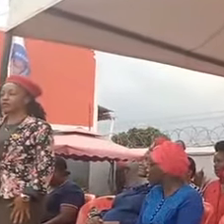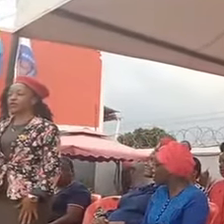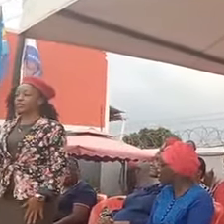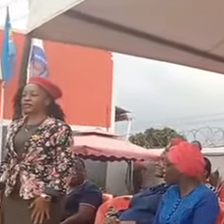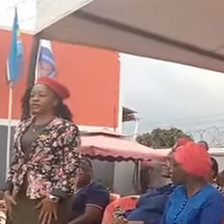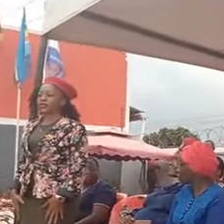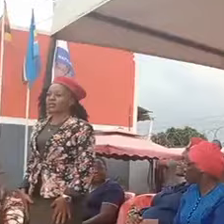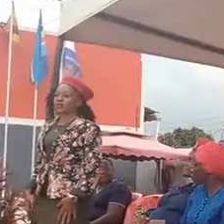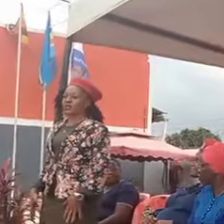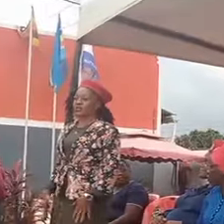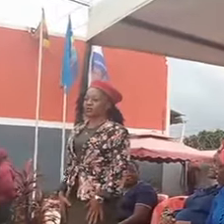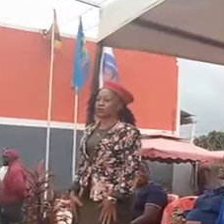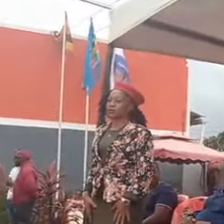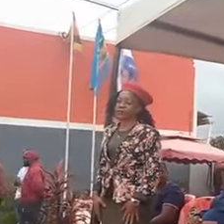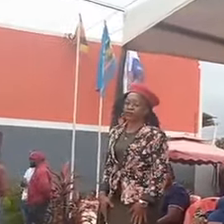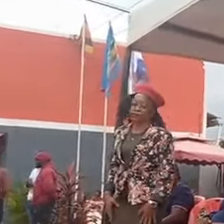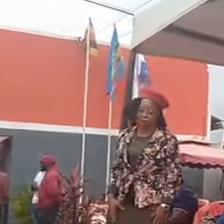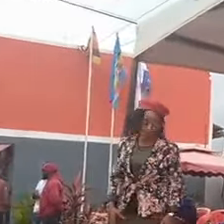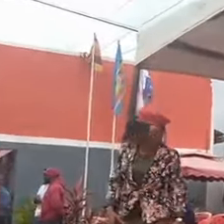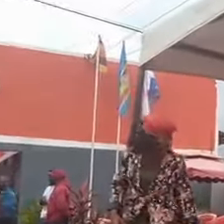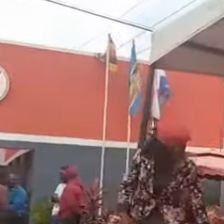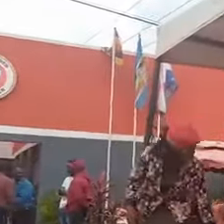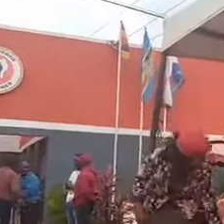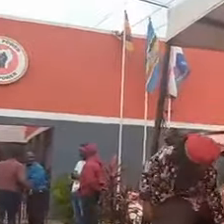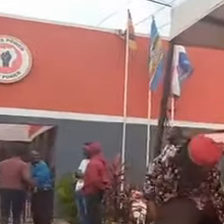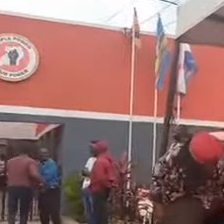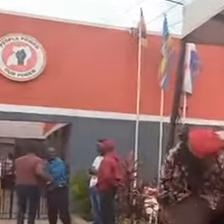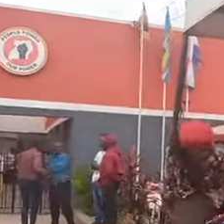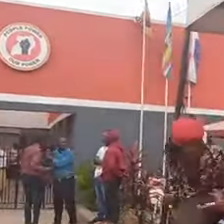LC5 Woman Councillor, Rwanda South. Thank you.